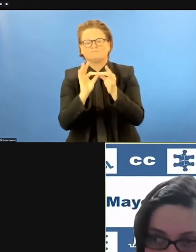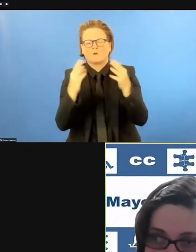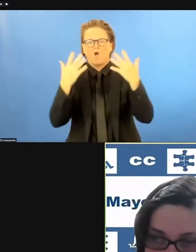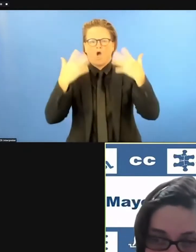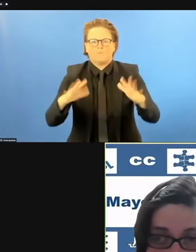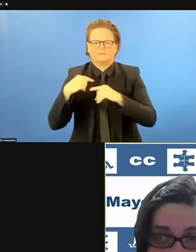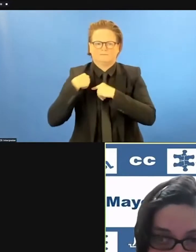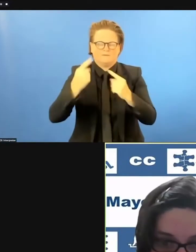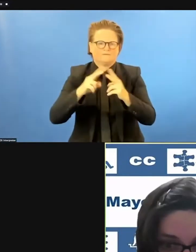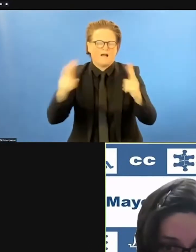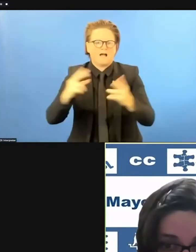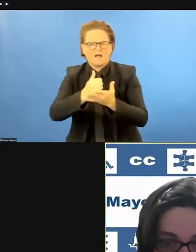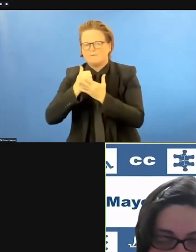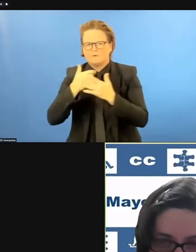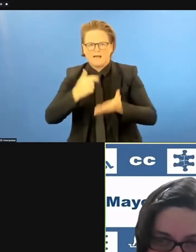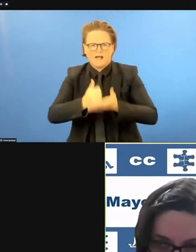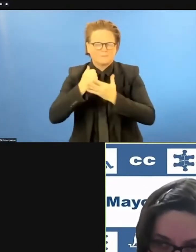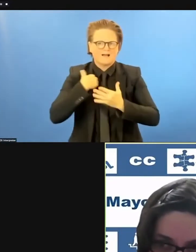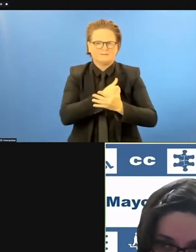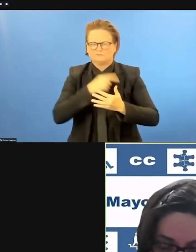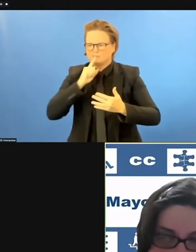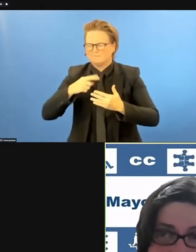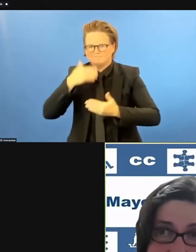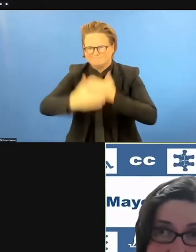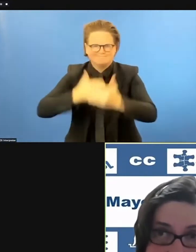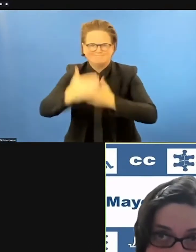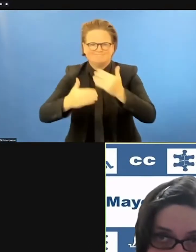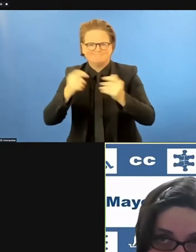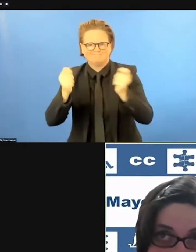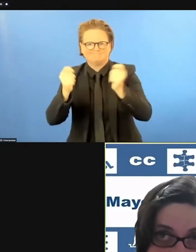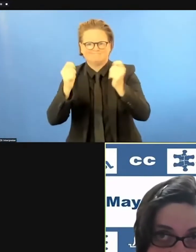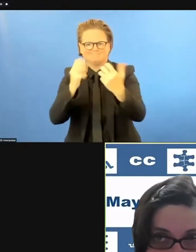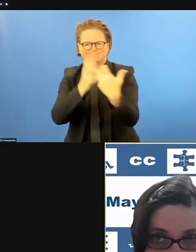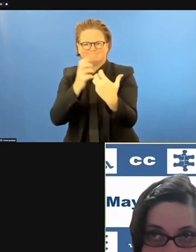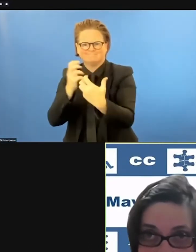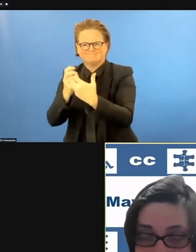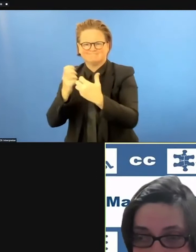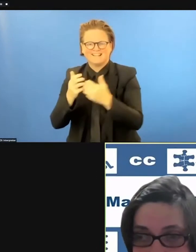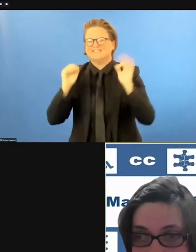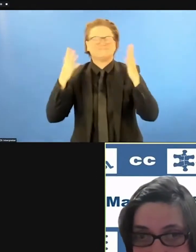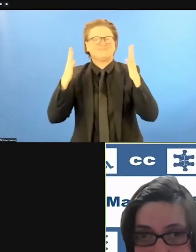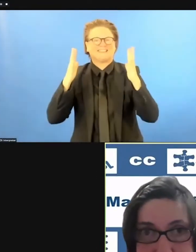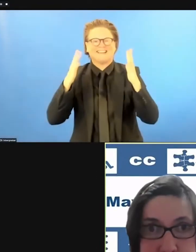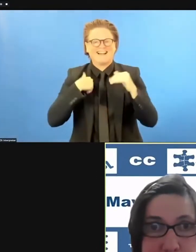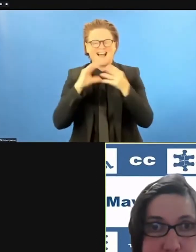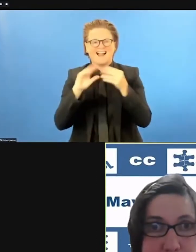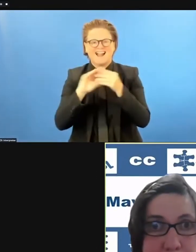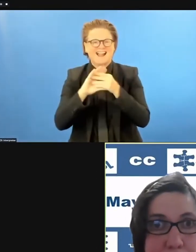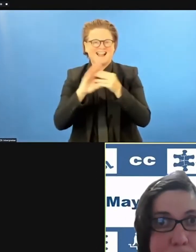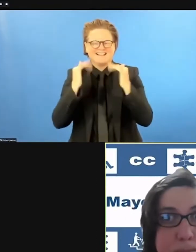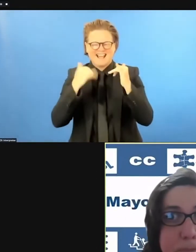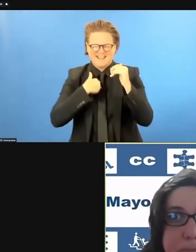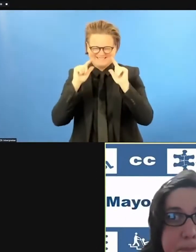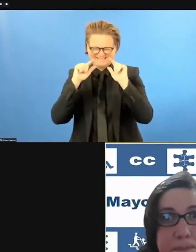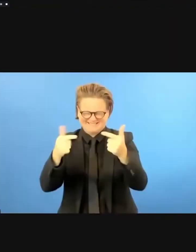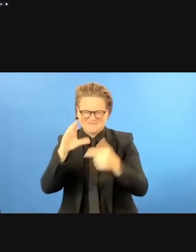city. So I'll stop there for now and turn it over to Dr. Baba. Thank